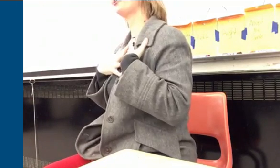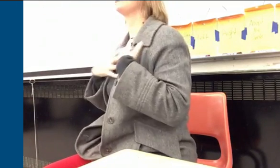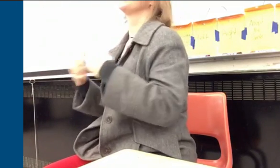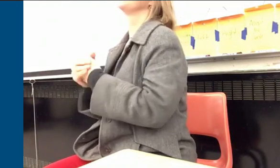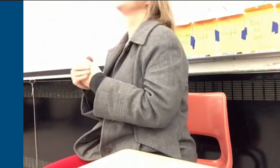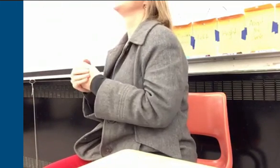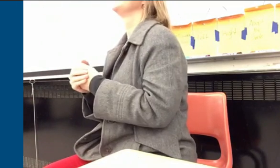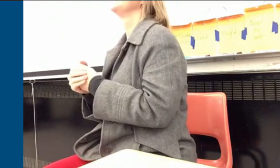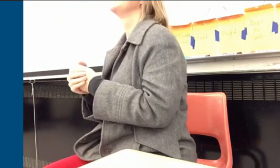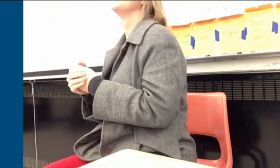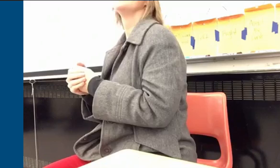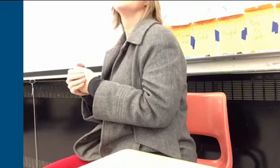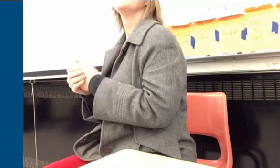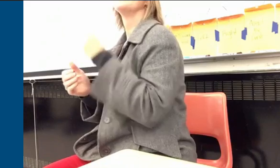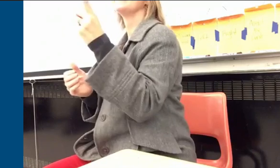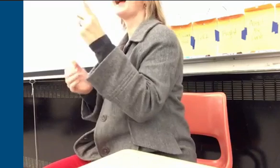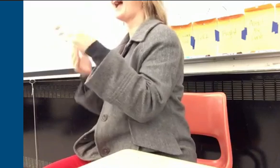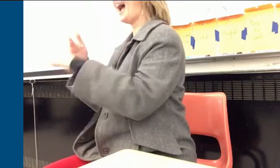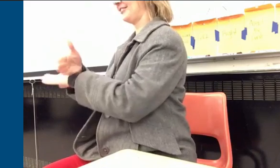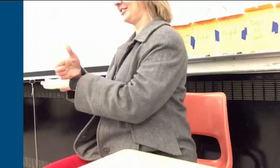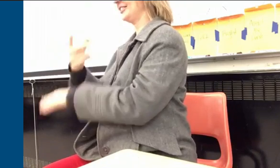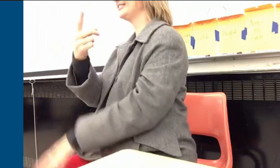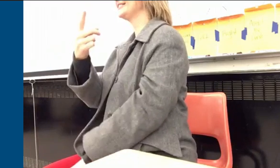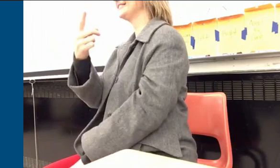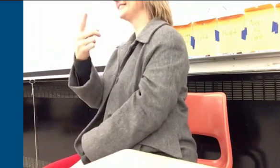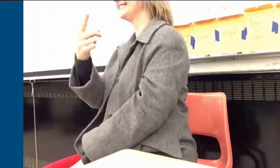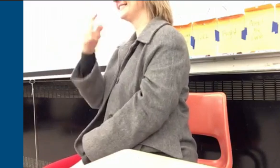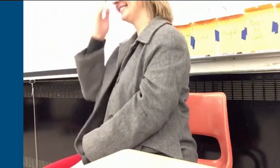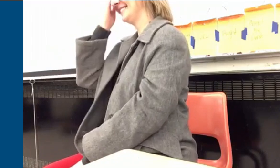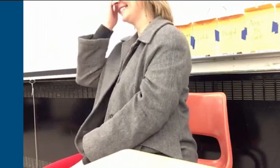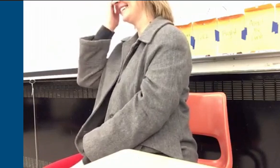Ooh. Okay. Here is their after.